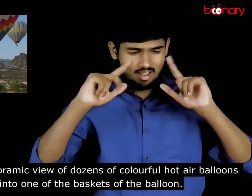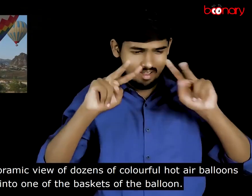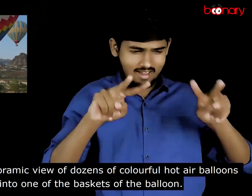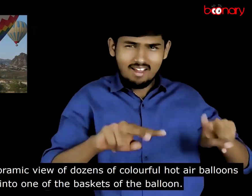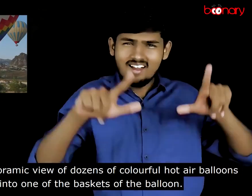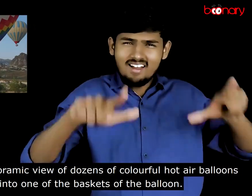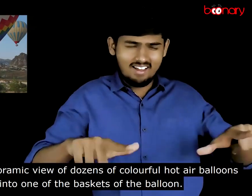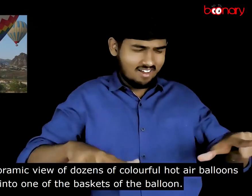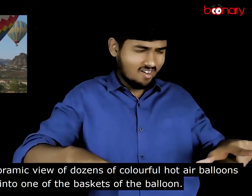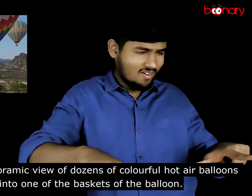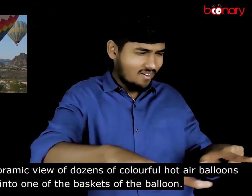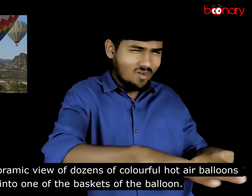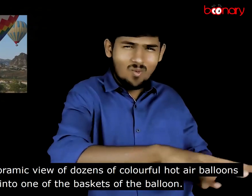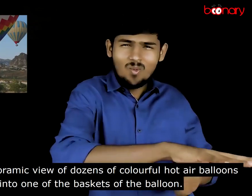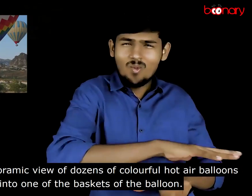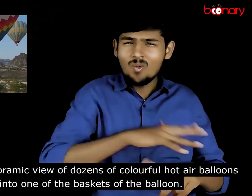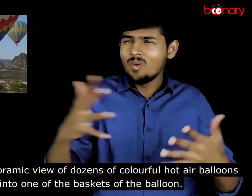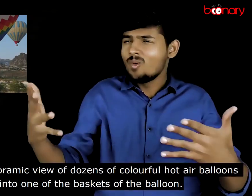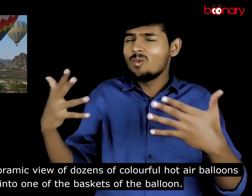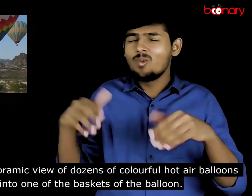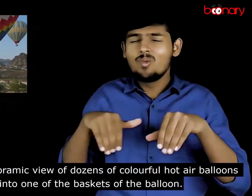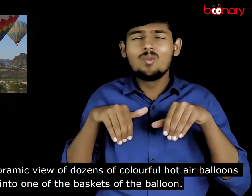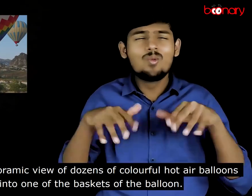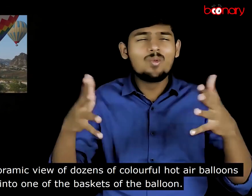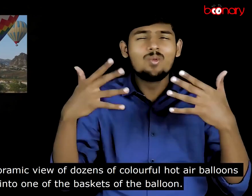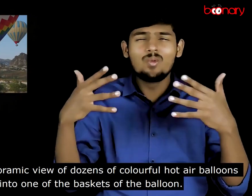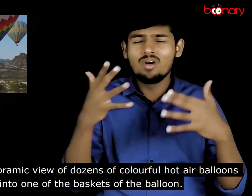and get into one of the baskets of the balloon.